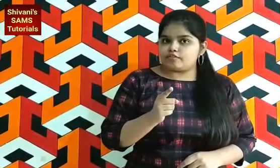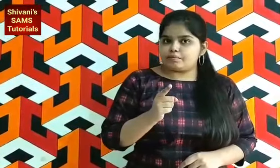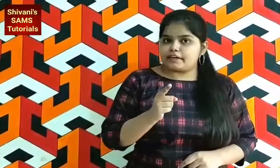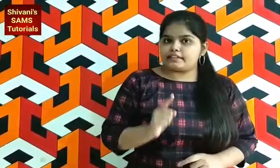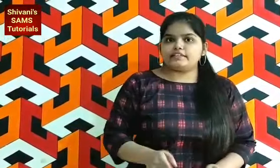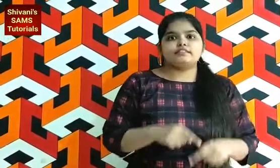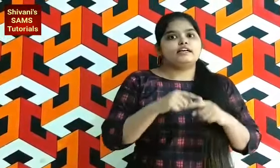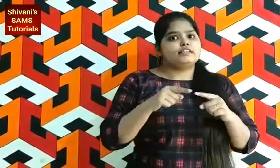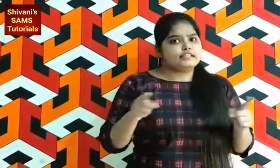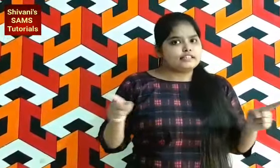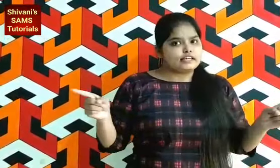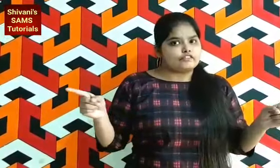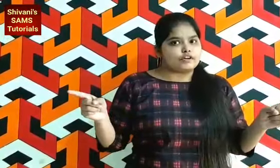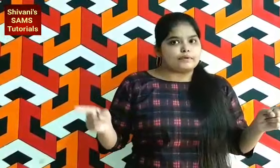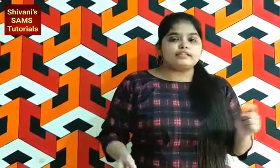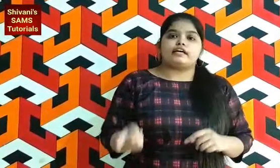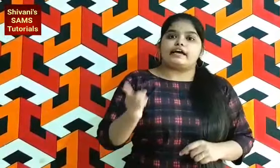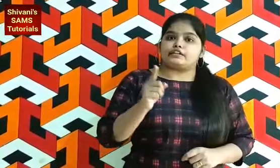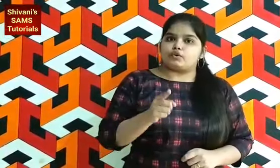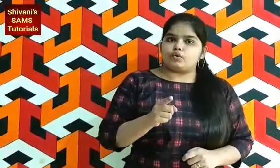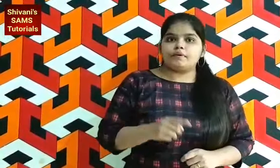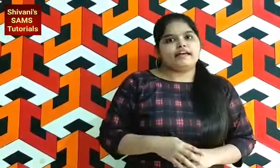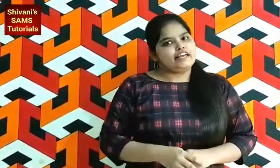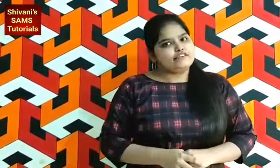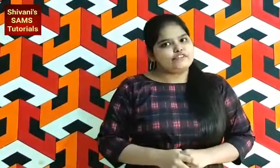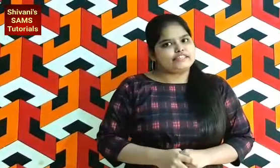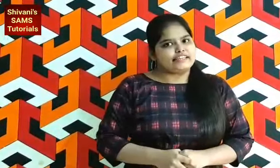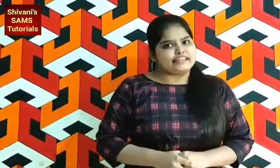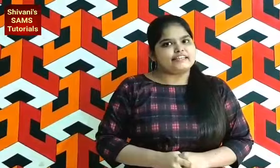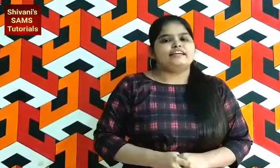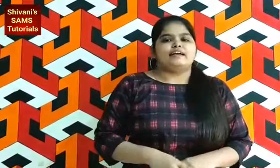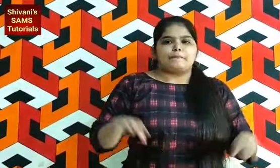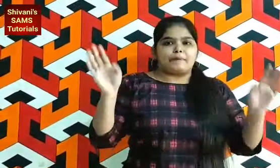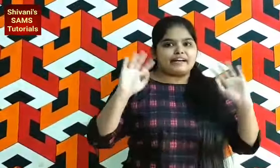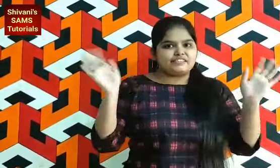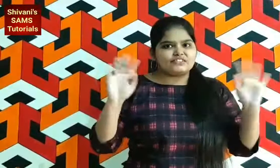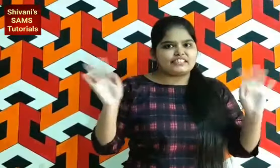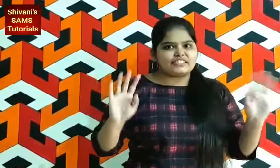to practice these alphabets at home every day. Bye, students.